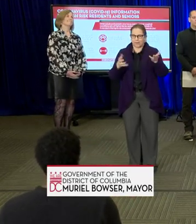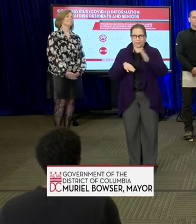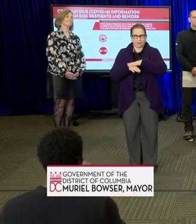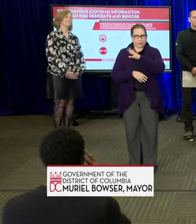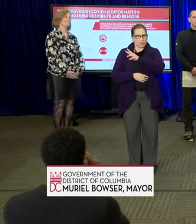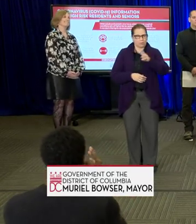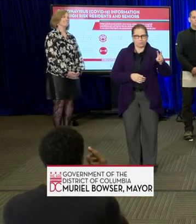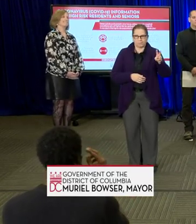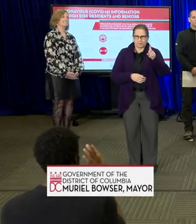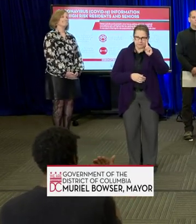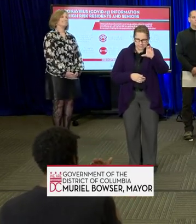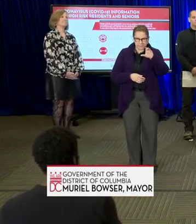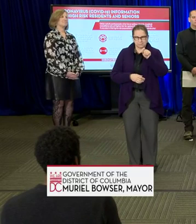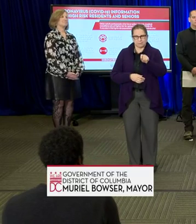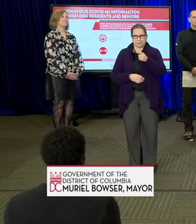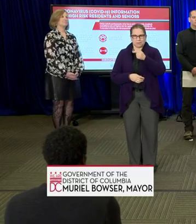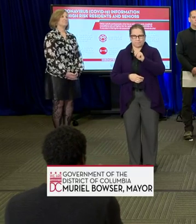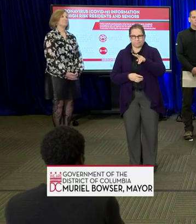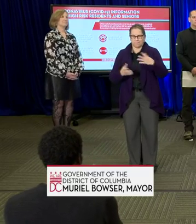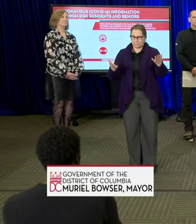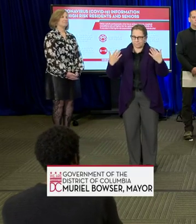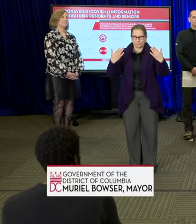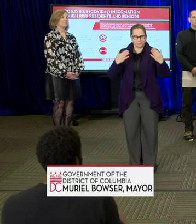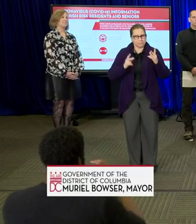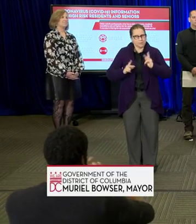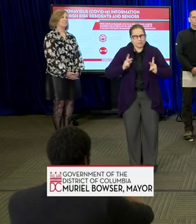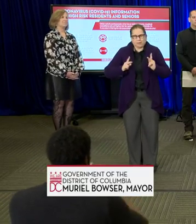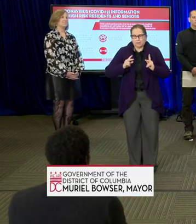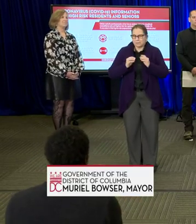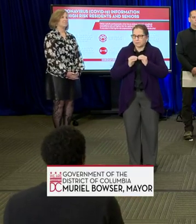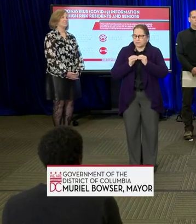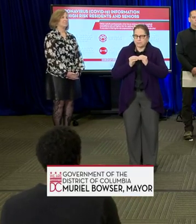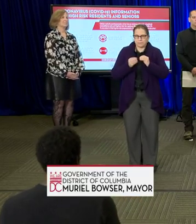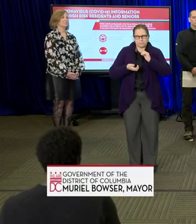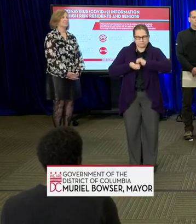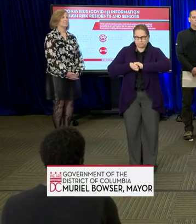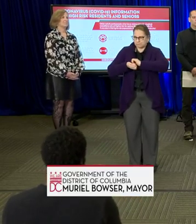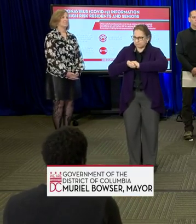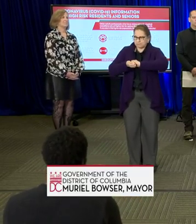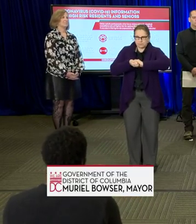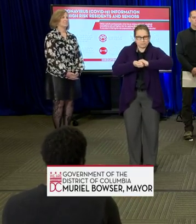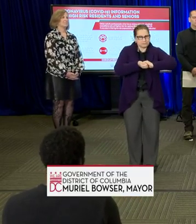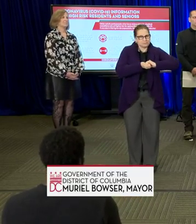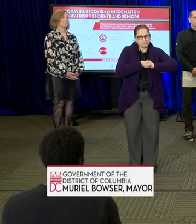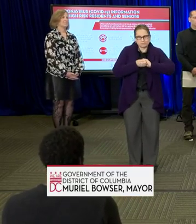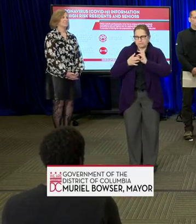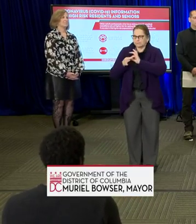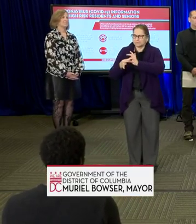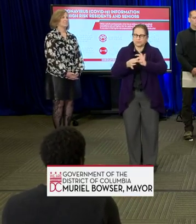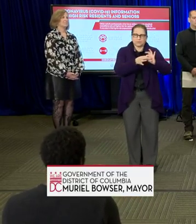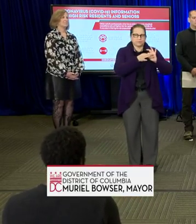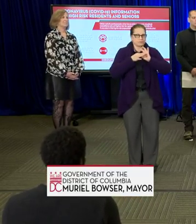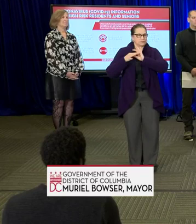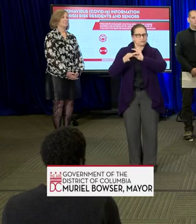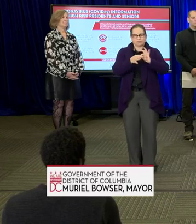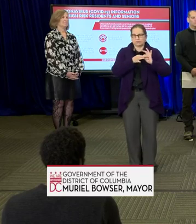support and working with us collectively under Mayor Bowser's leadership to have a successful response to COVID-19